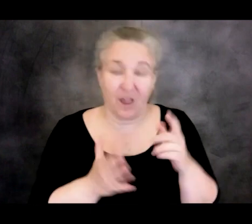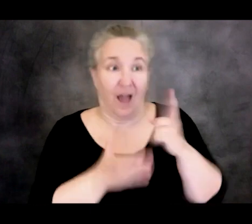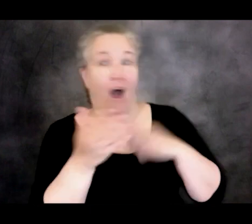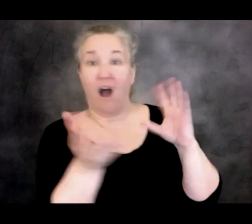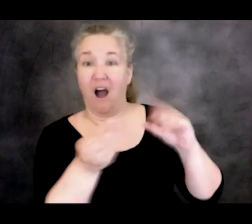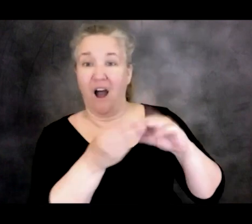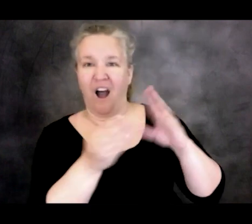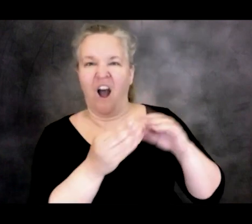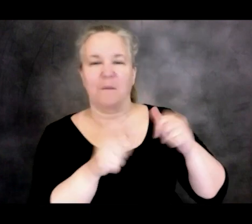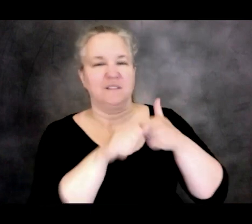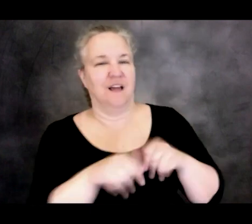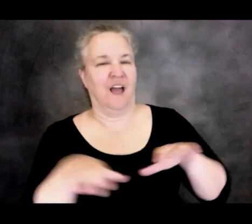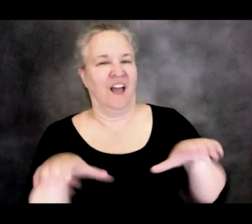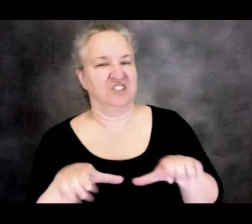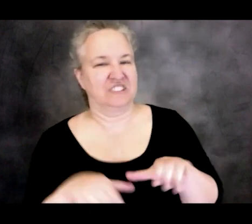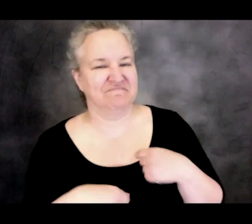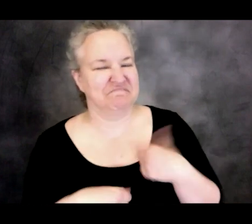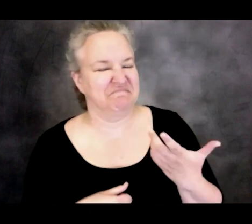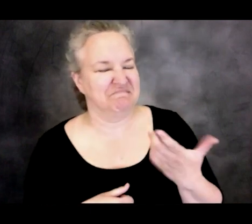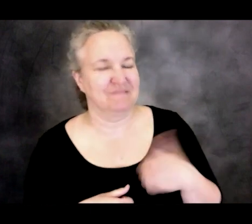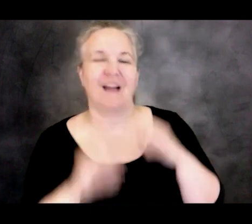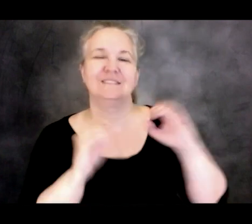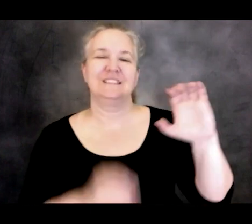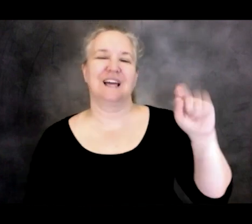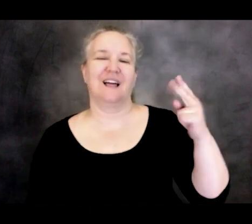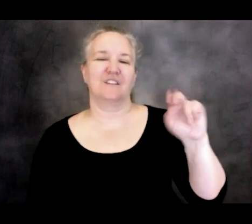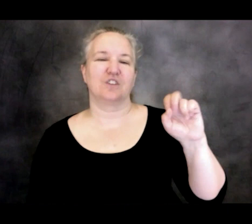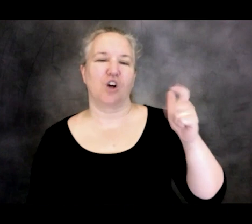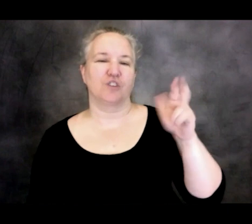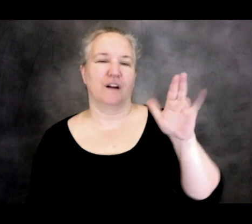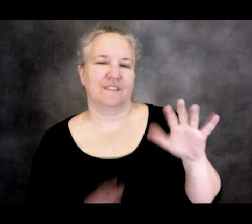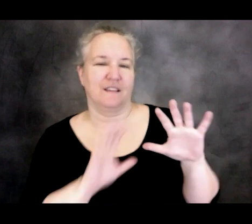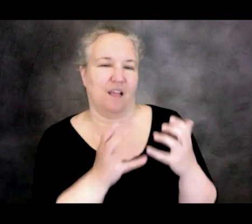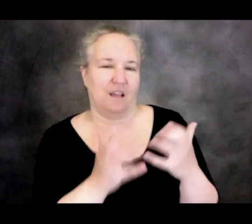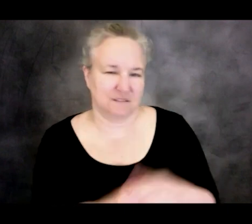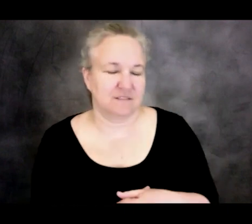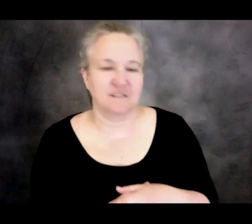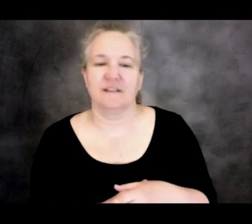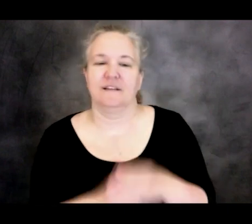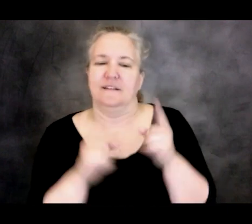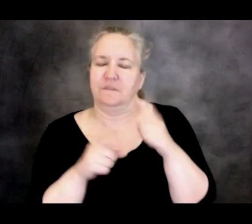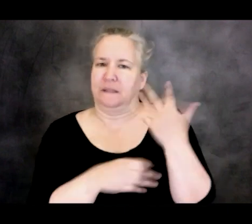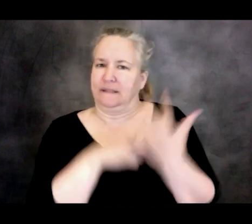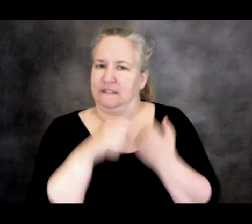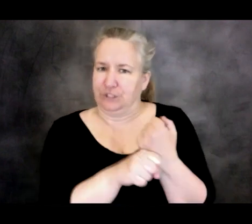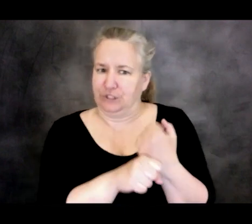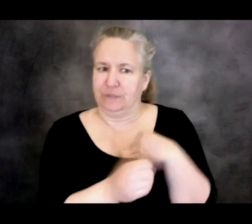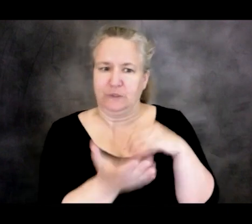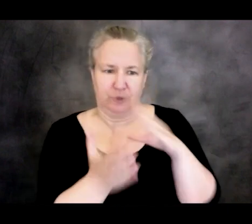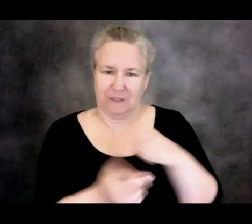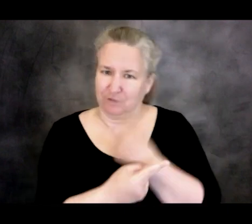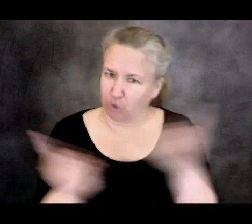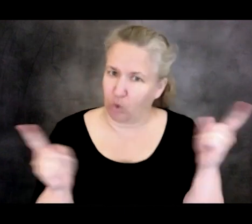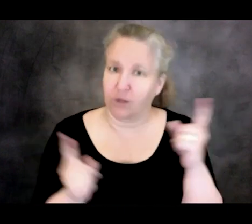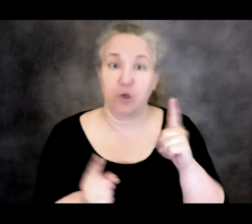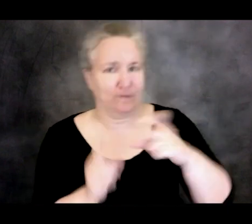an ethnography class, and for years, I've been telling my students, you got to read